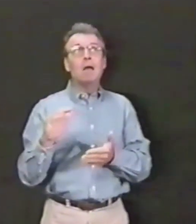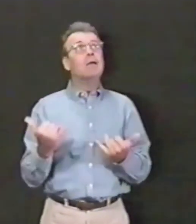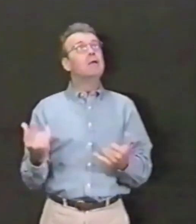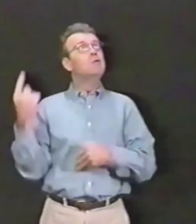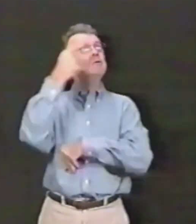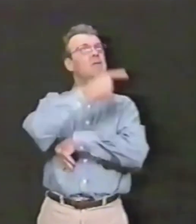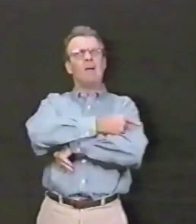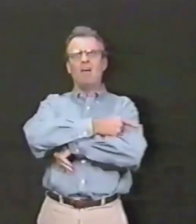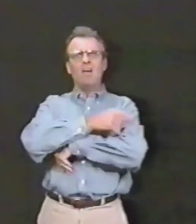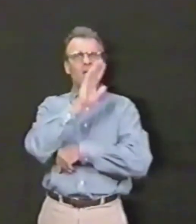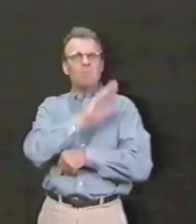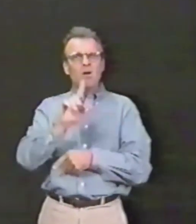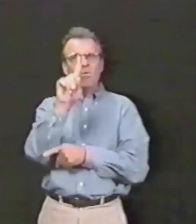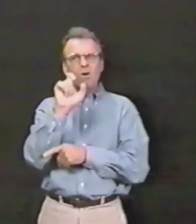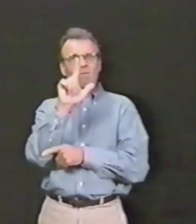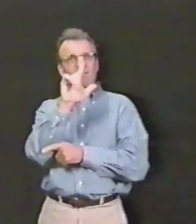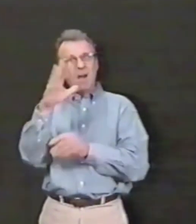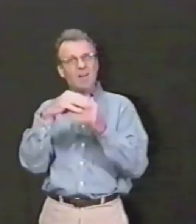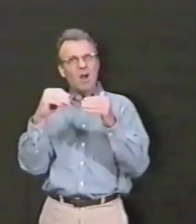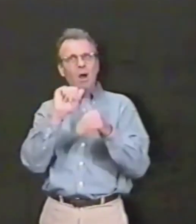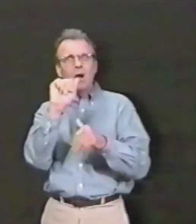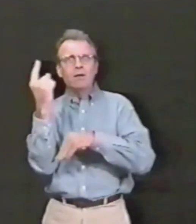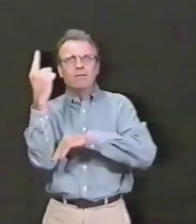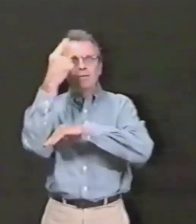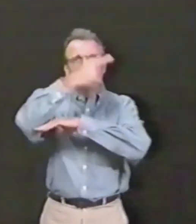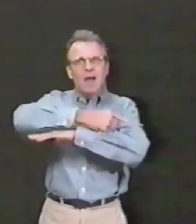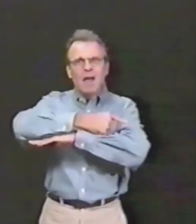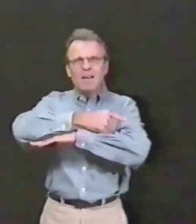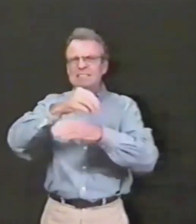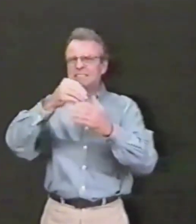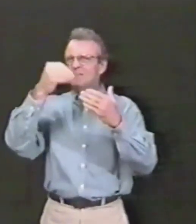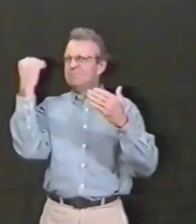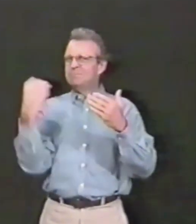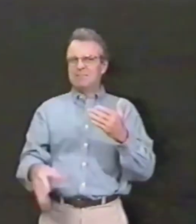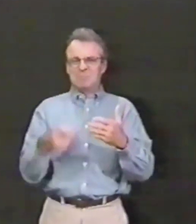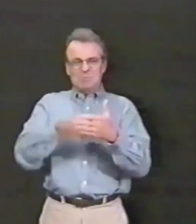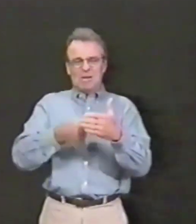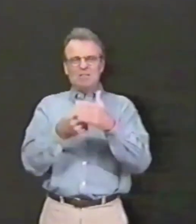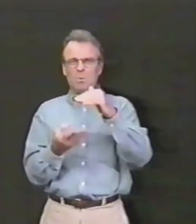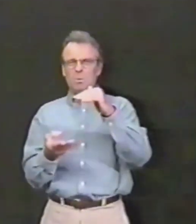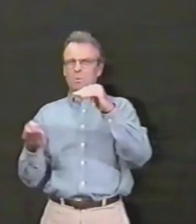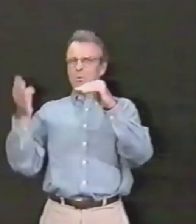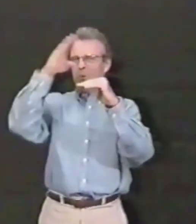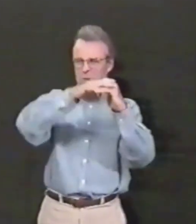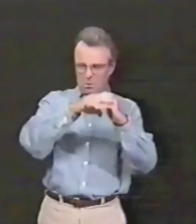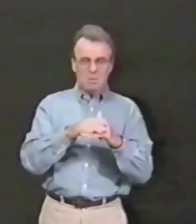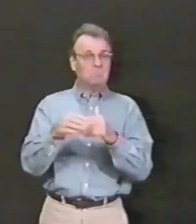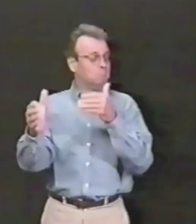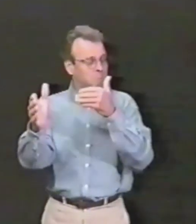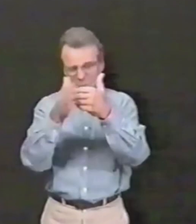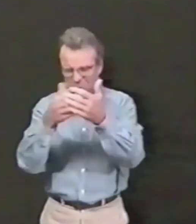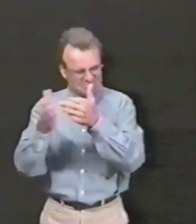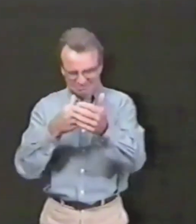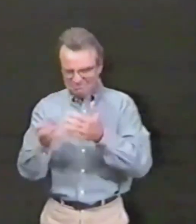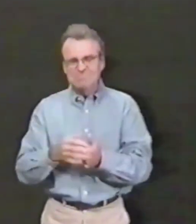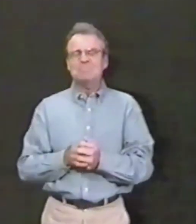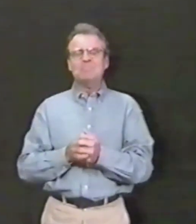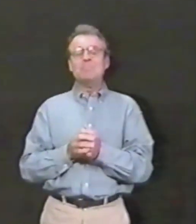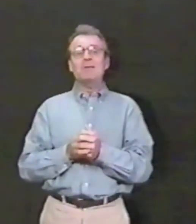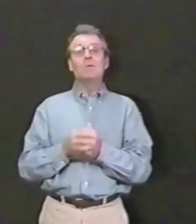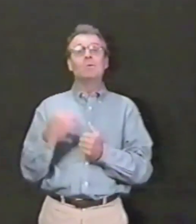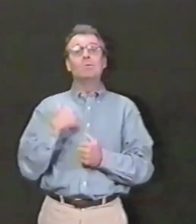getting an RV was $100 a week, but now it's $125 a day, which is